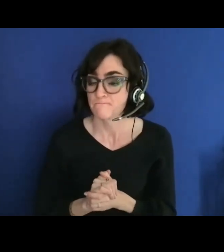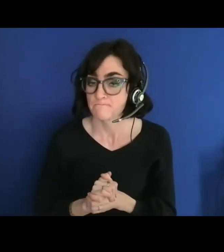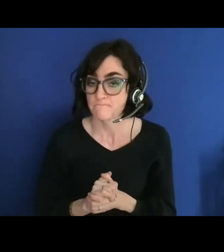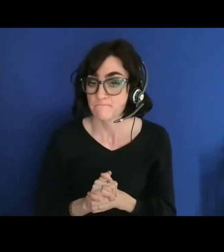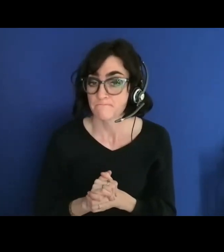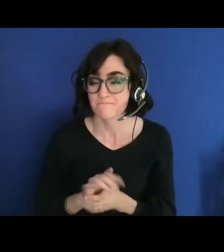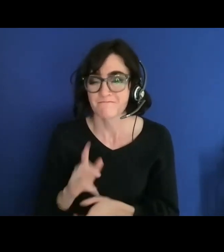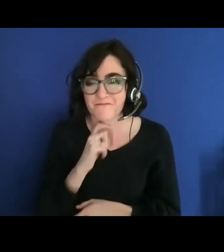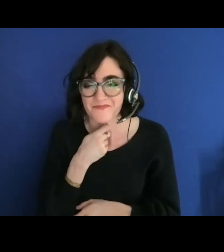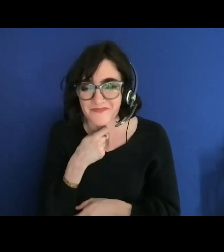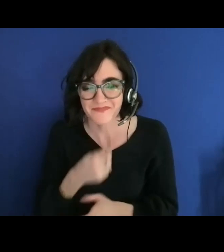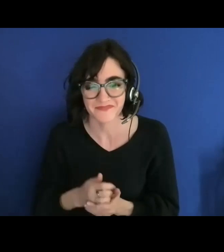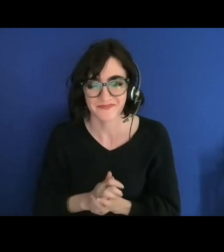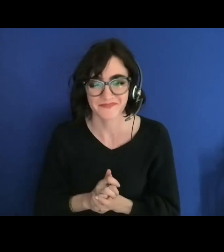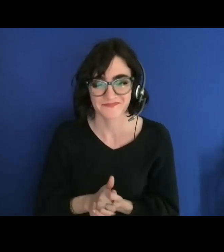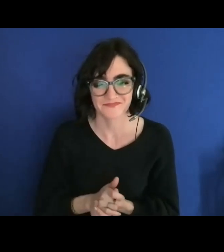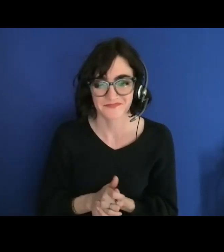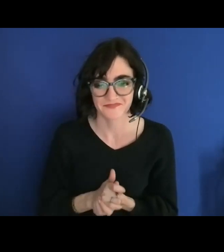I think you're on mute there. Oh,